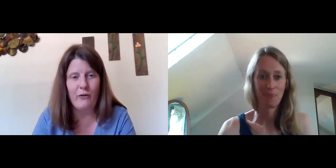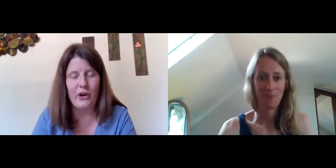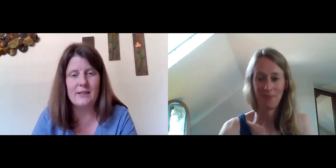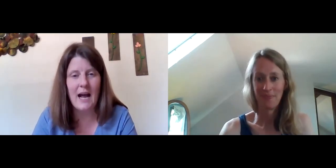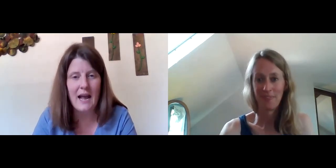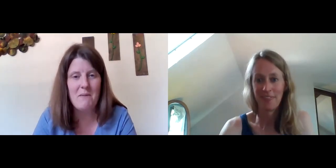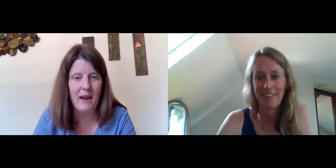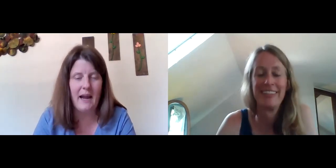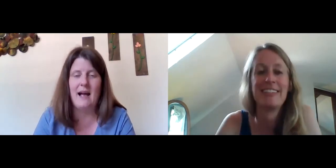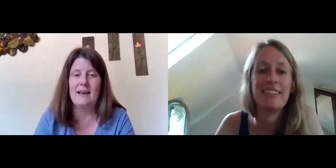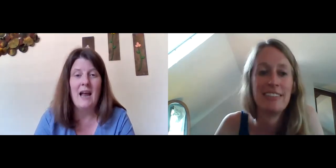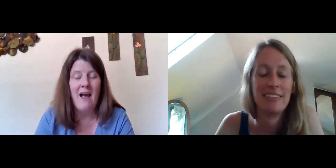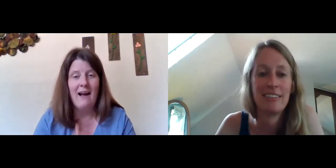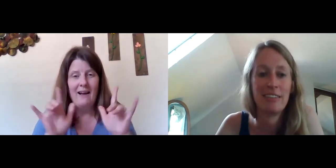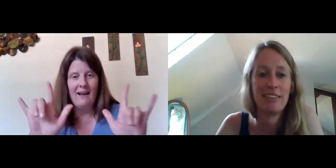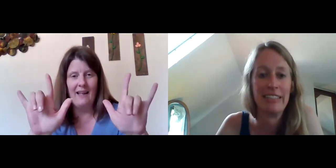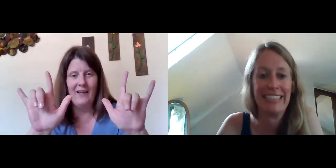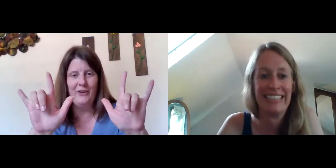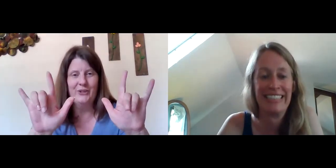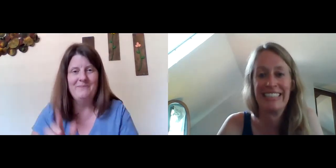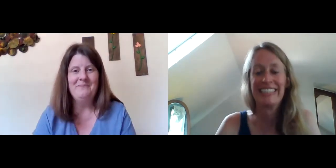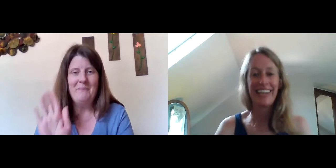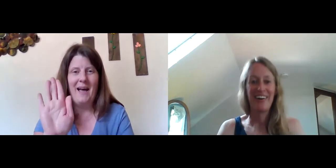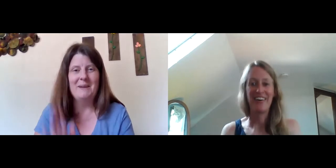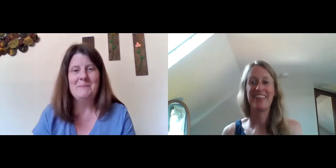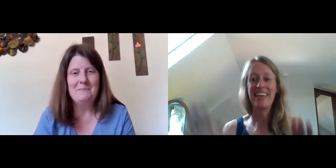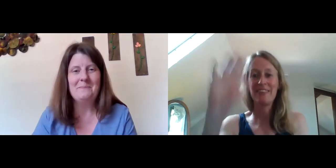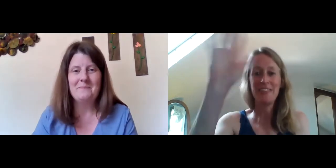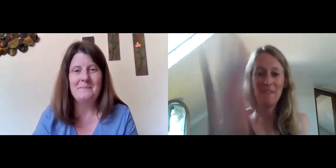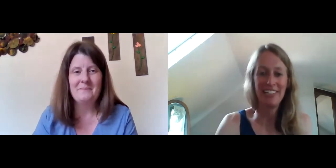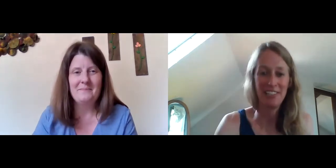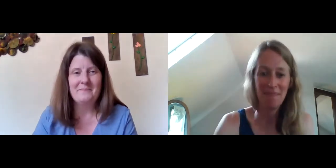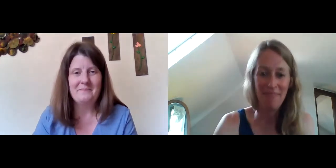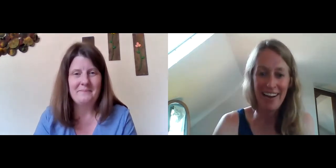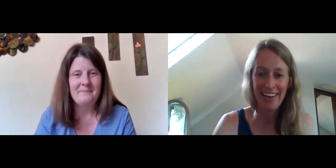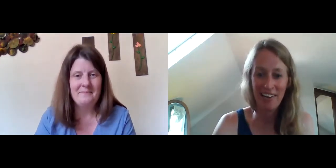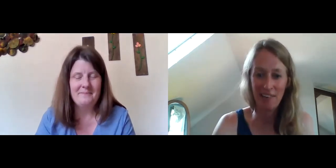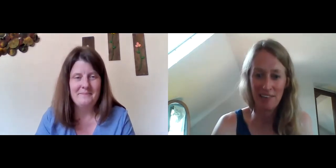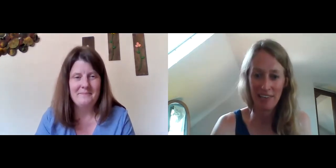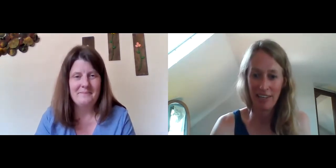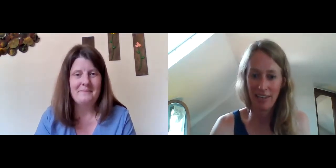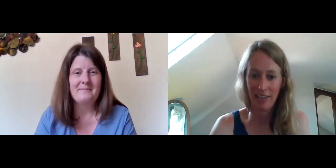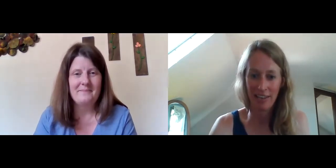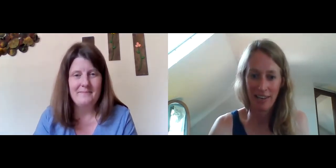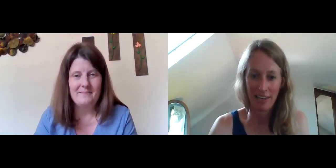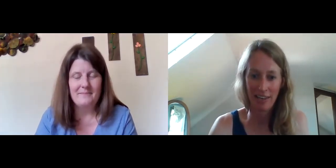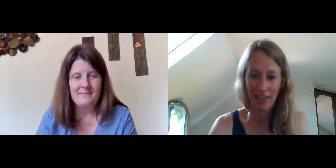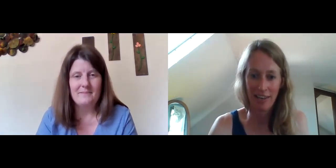you for your time, and I love you. Bye. Thank you so much. Bye.